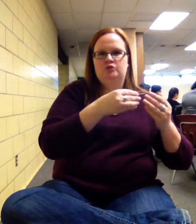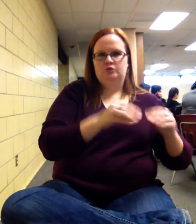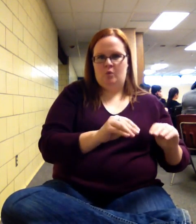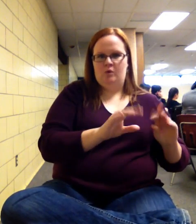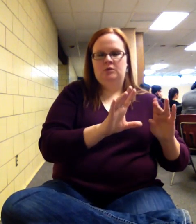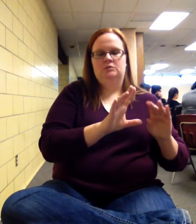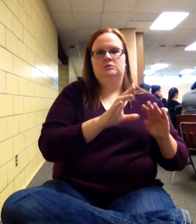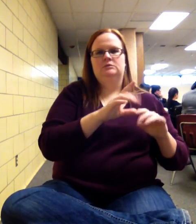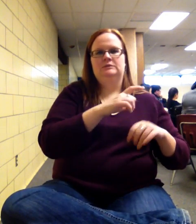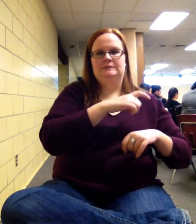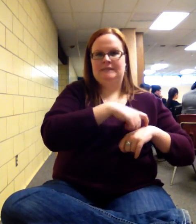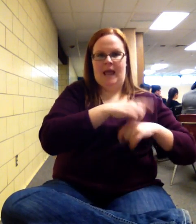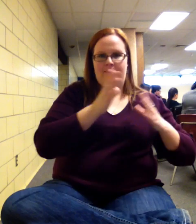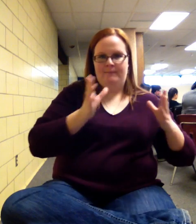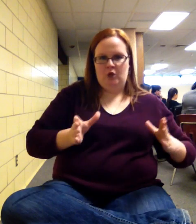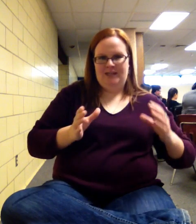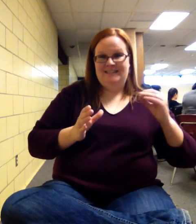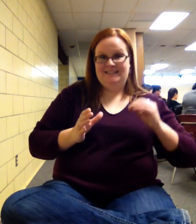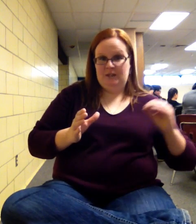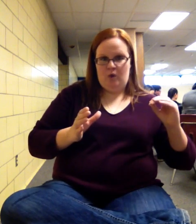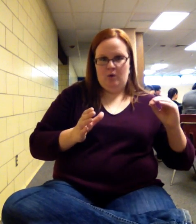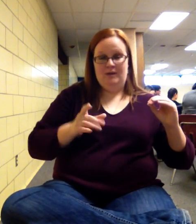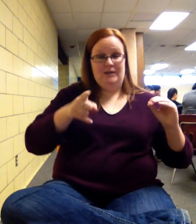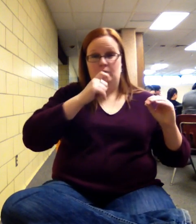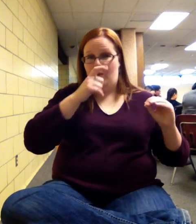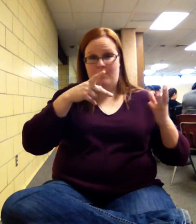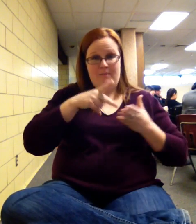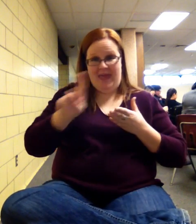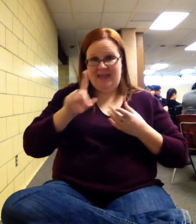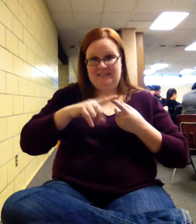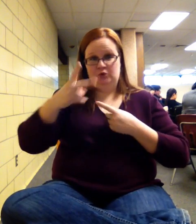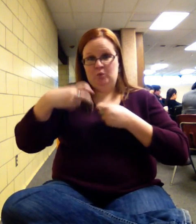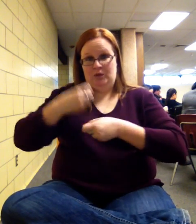furniture. But you're not going to pay for it until 2 years down the road, and then you have to come up with a lump sum of $1,000.